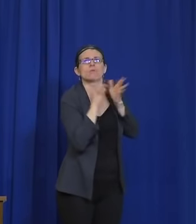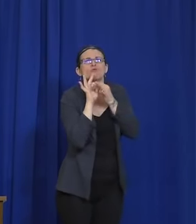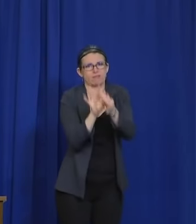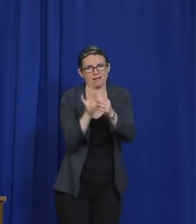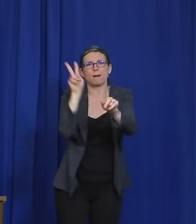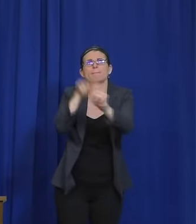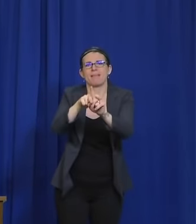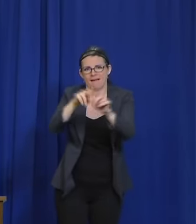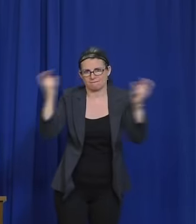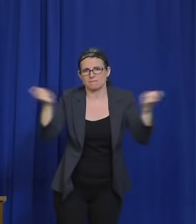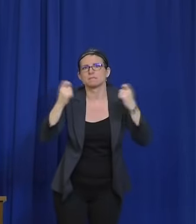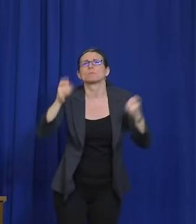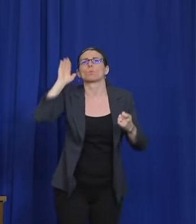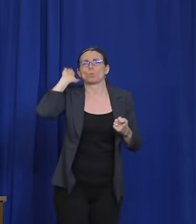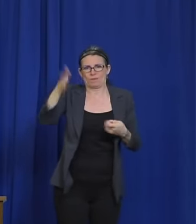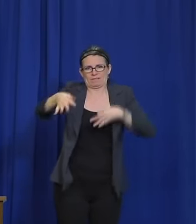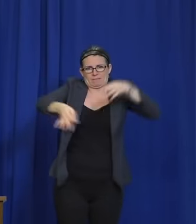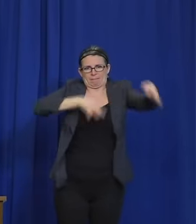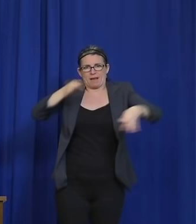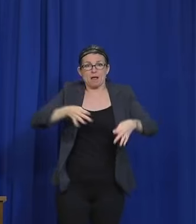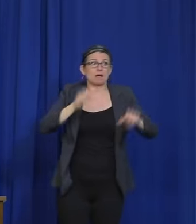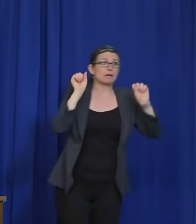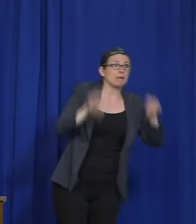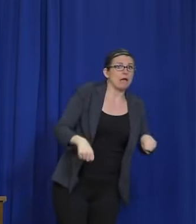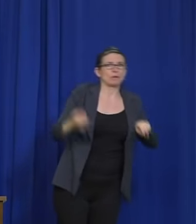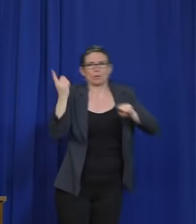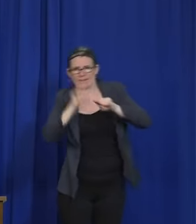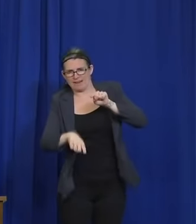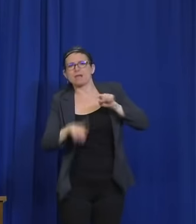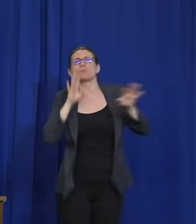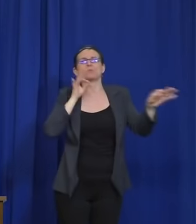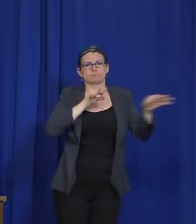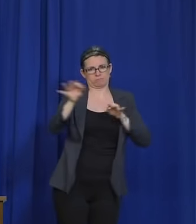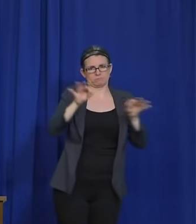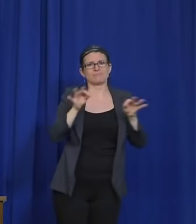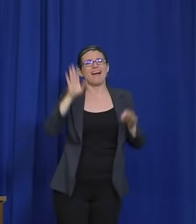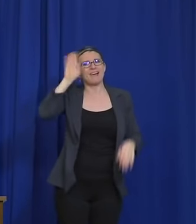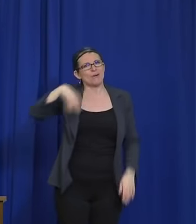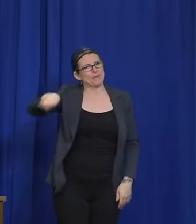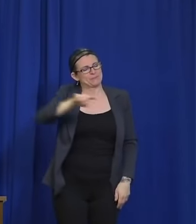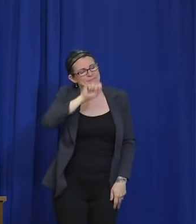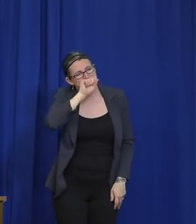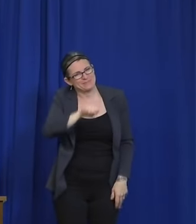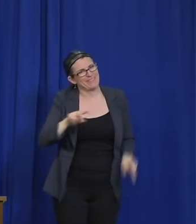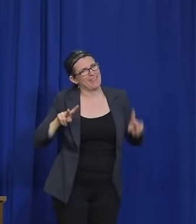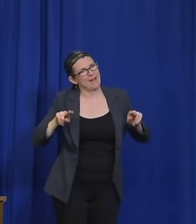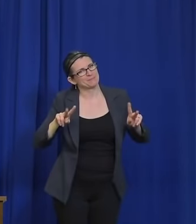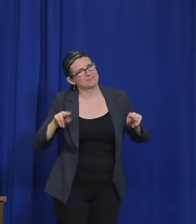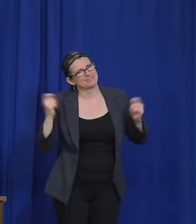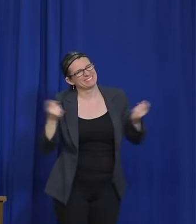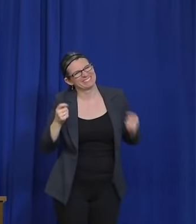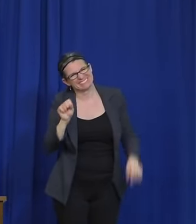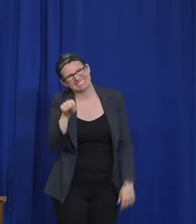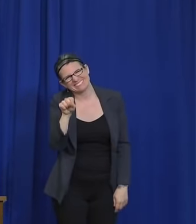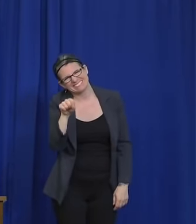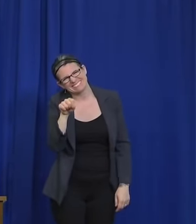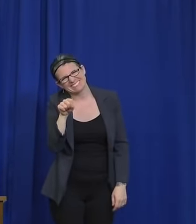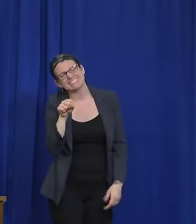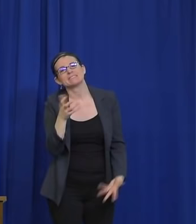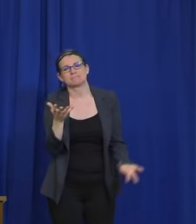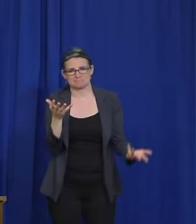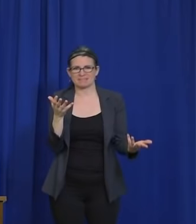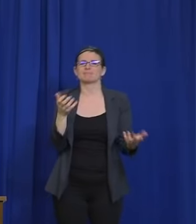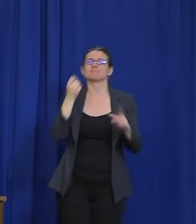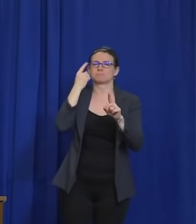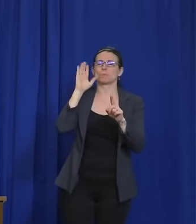love, and other such festivals can and should go on this summer. Great. So our next question is from